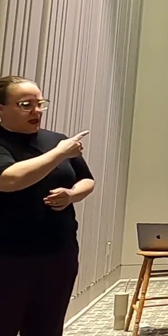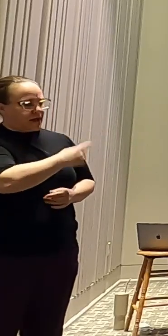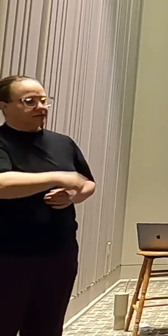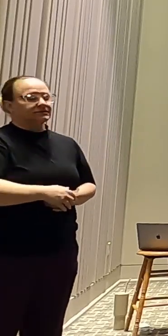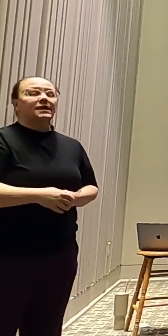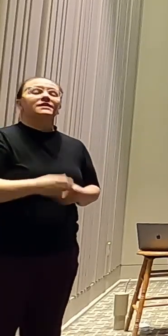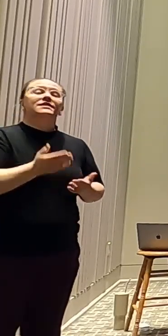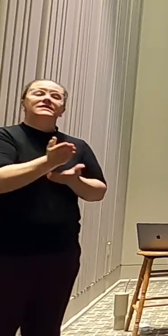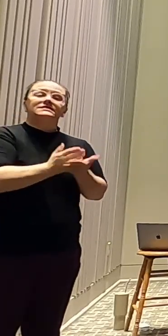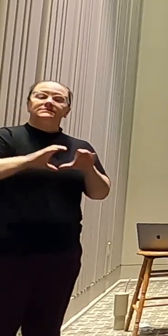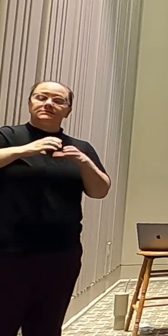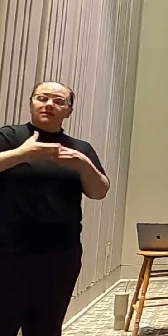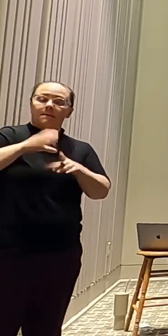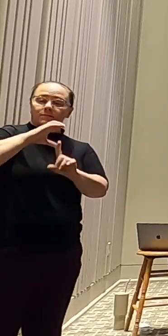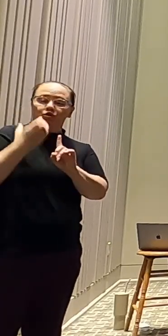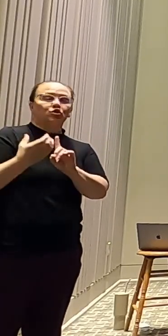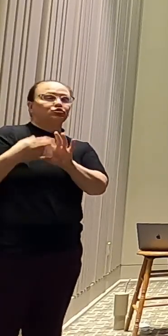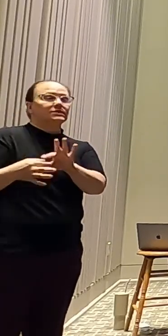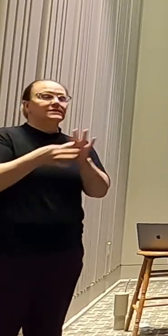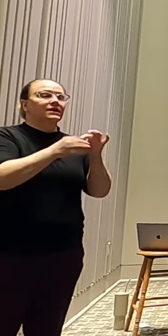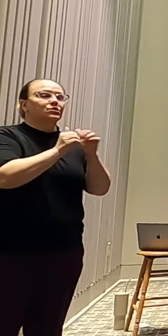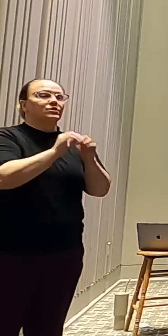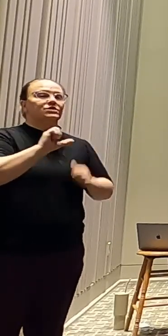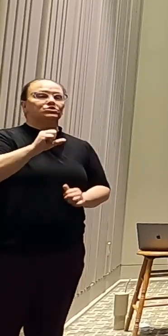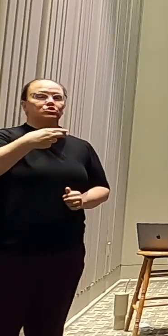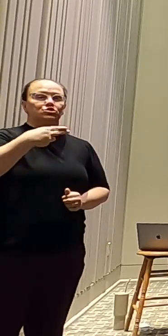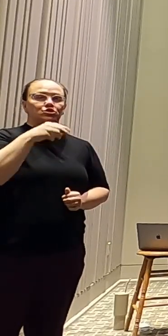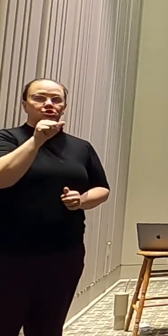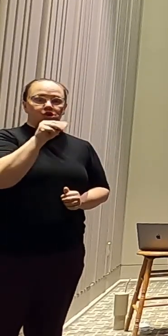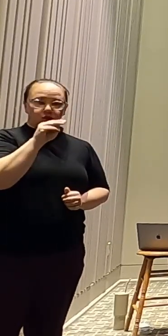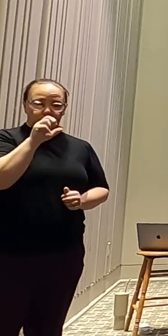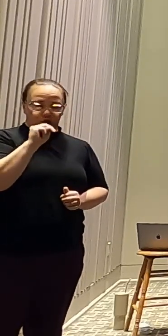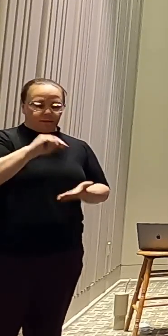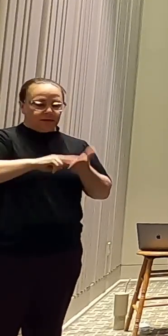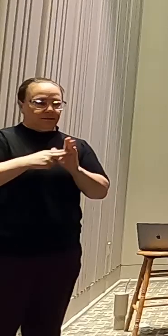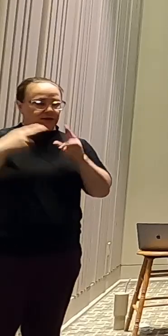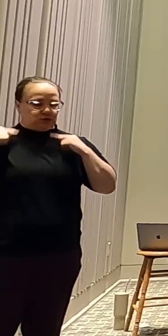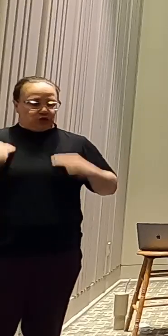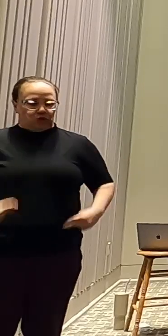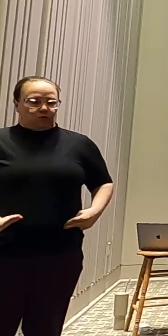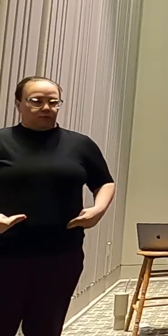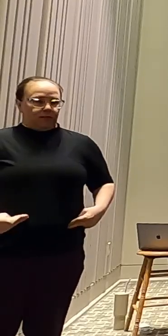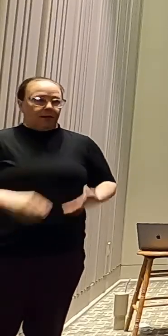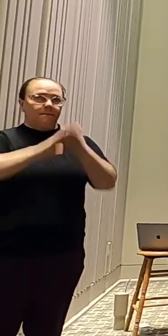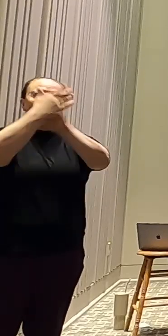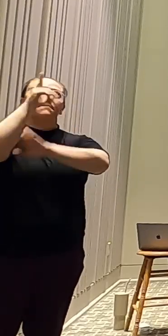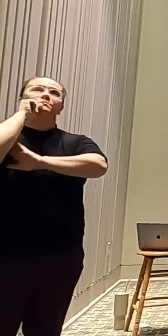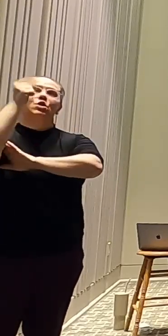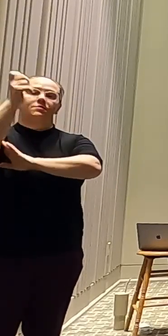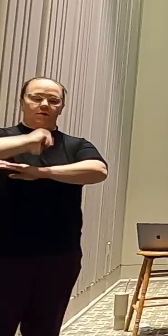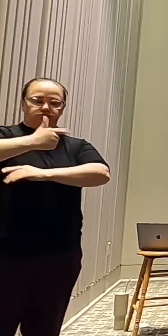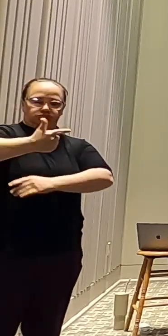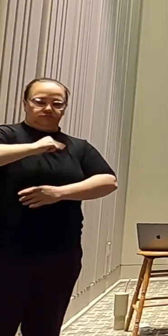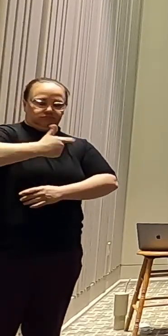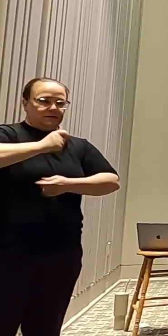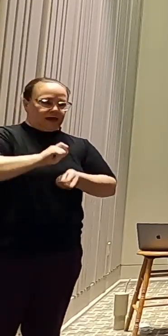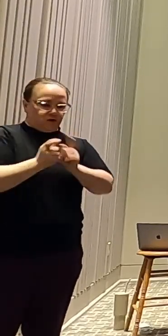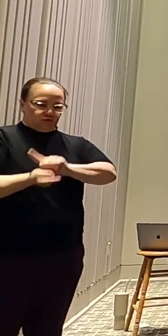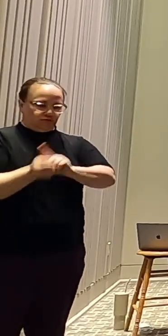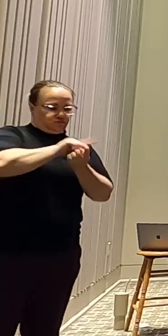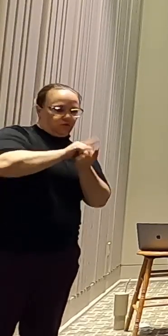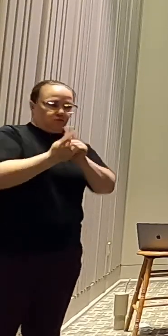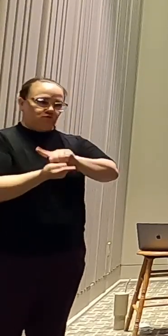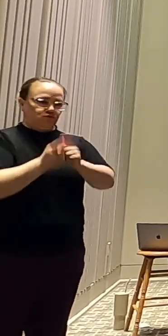kingfisher is associated with shamans or beings who can transform between humans and birds. So all in all, this type of bird is